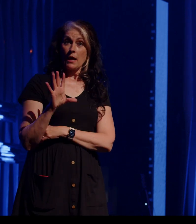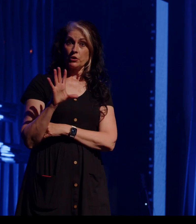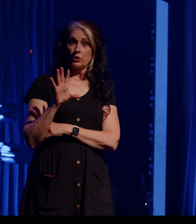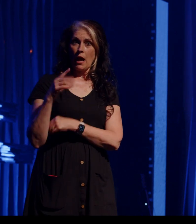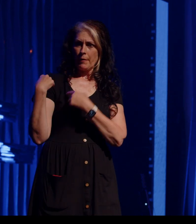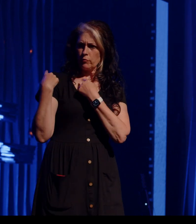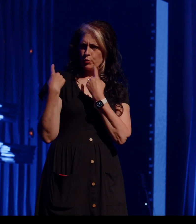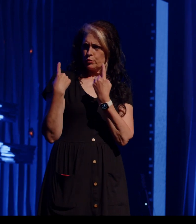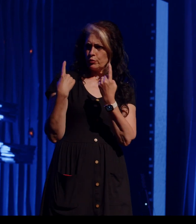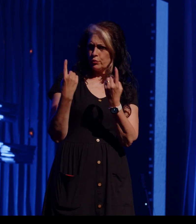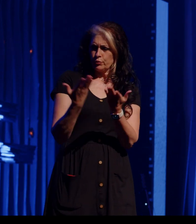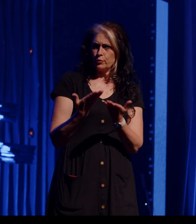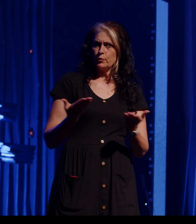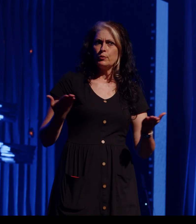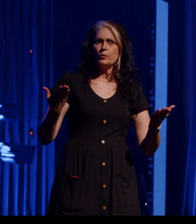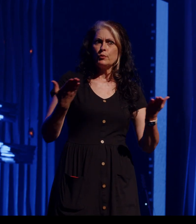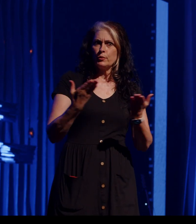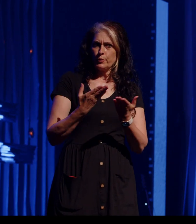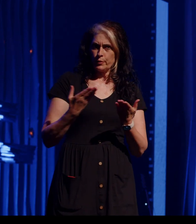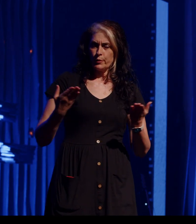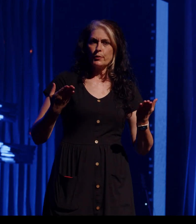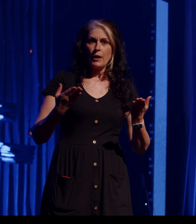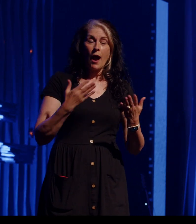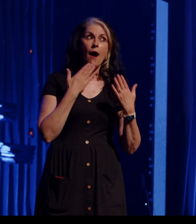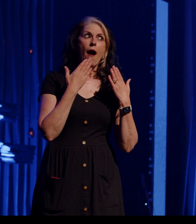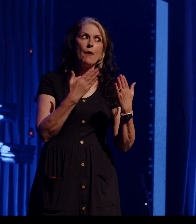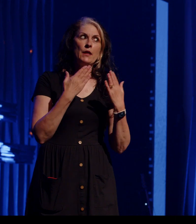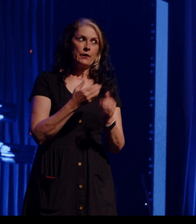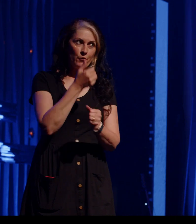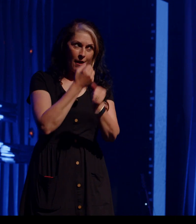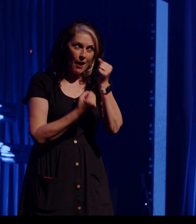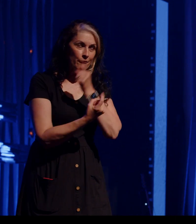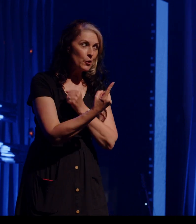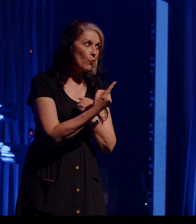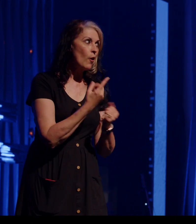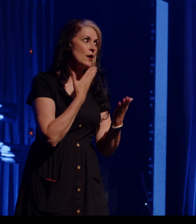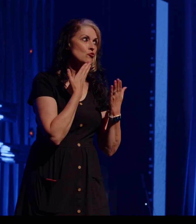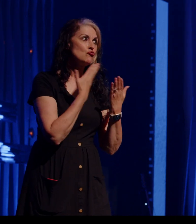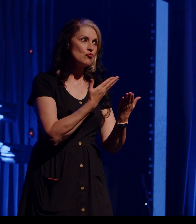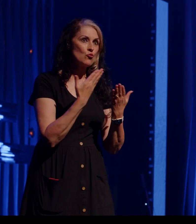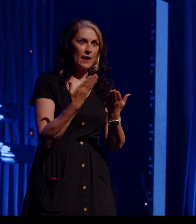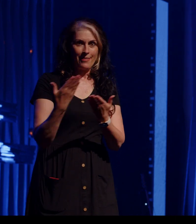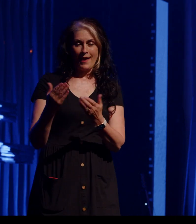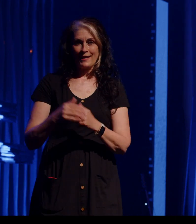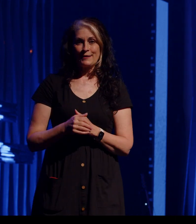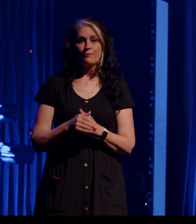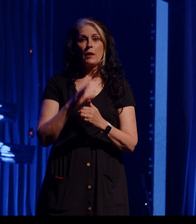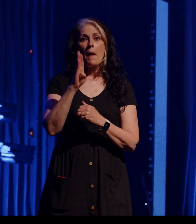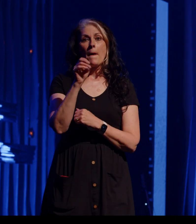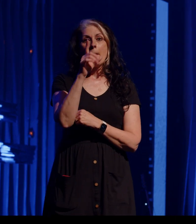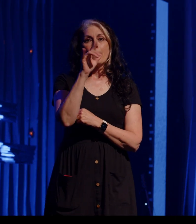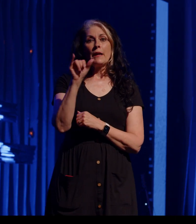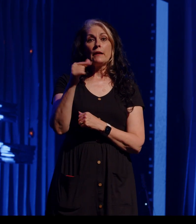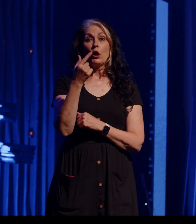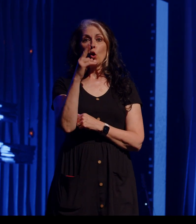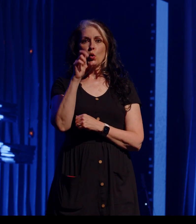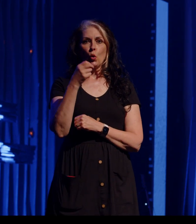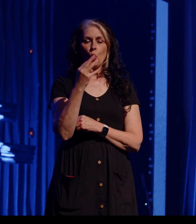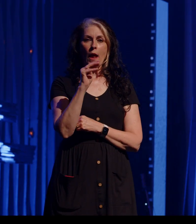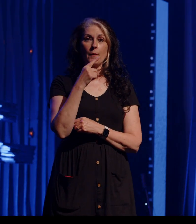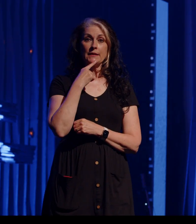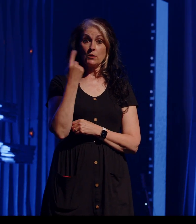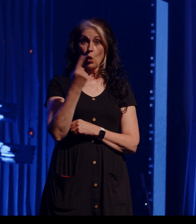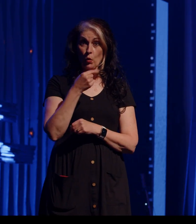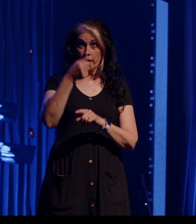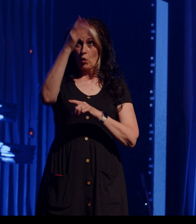a long time, I'm thankful for every one of you. You've done a great thing. Billy Graham says this: only